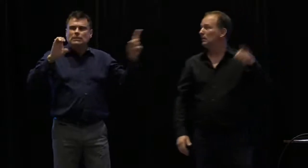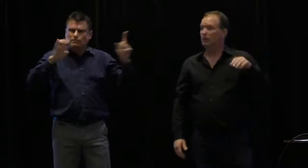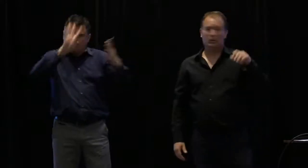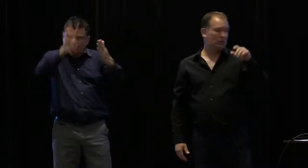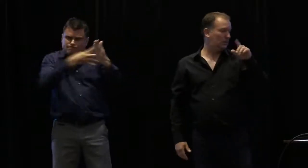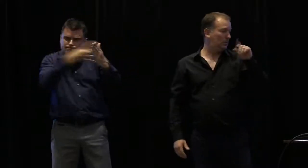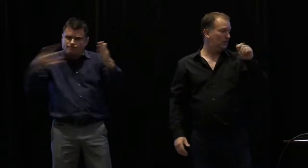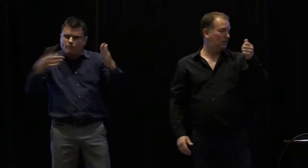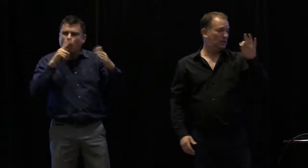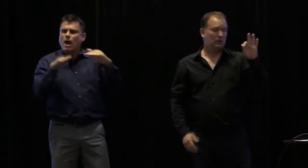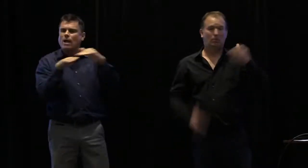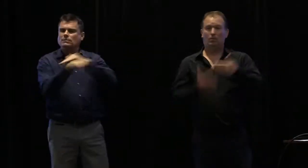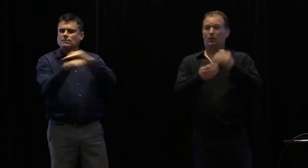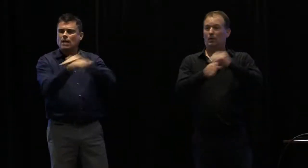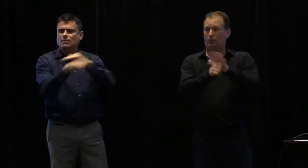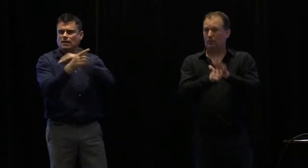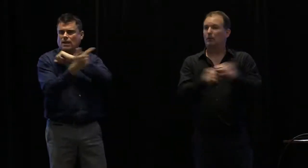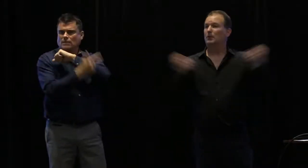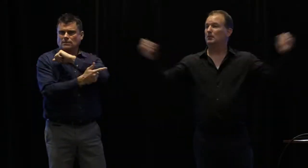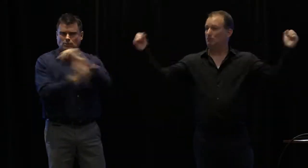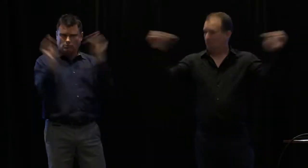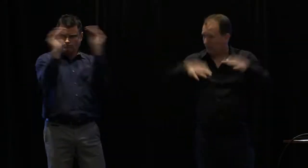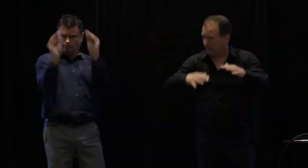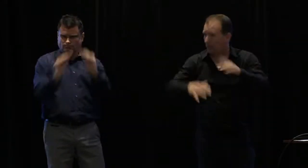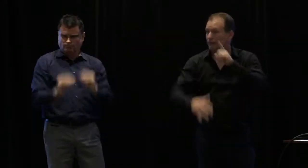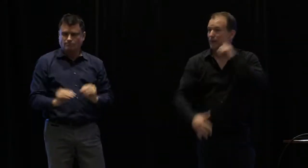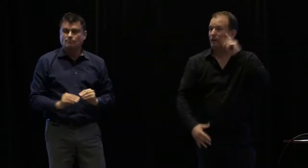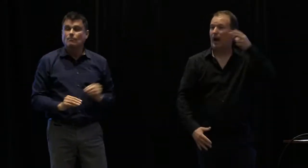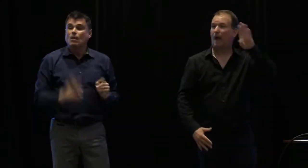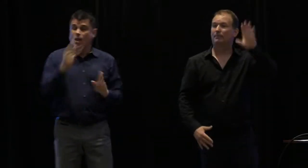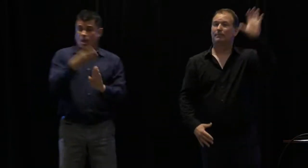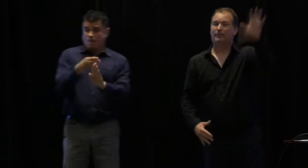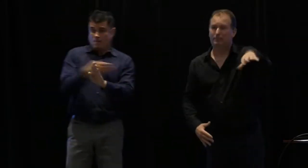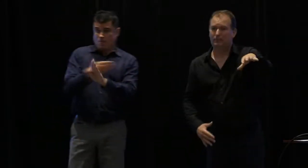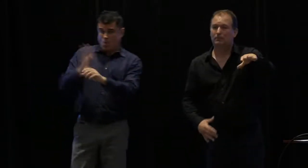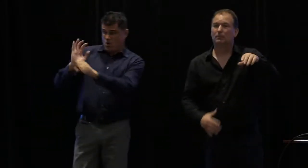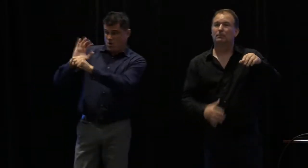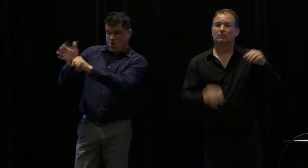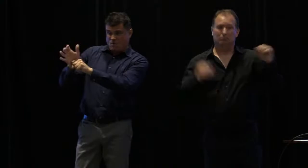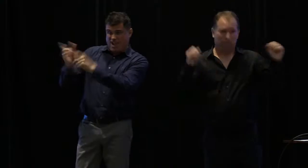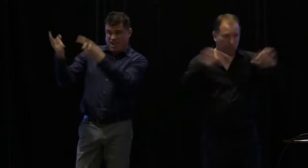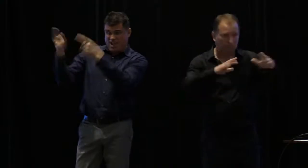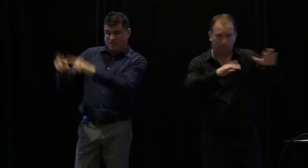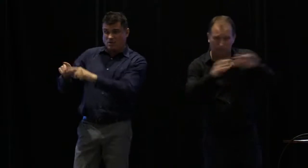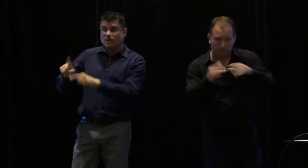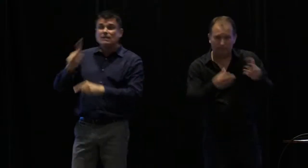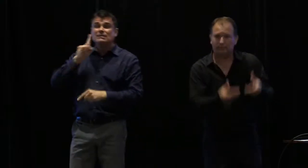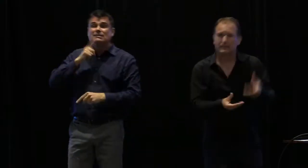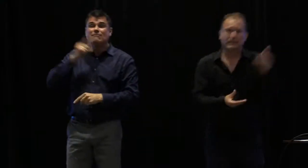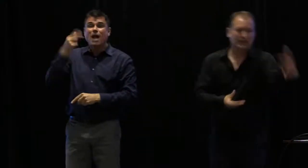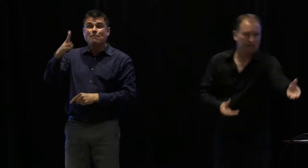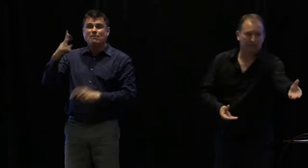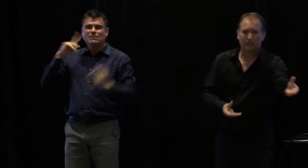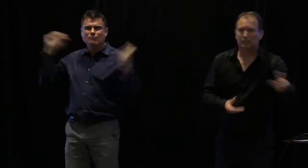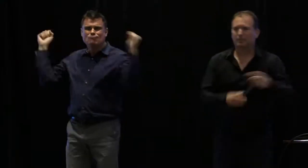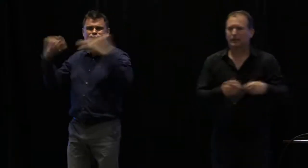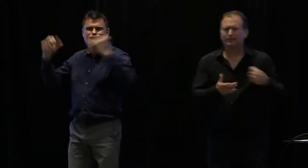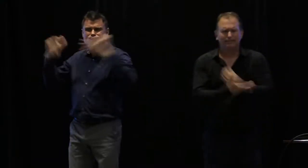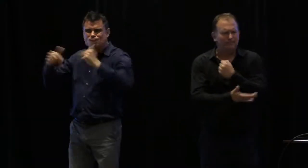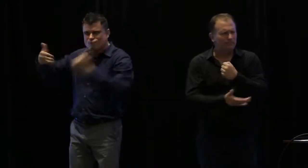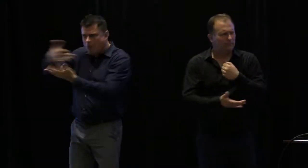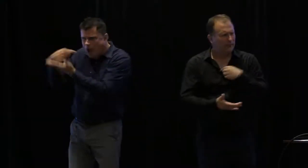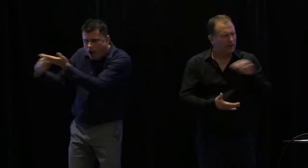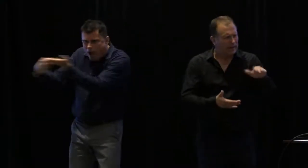Legislation Discussions, which happened in the fall of 2019. So just before COVID, there was we had